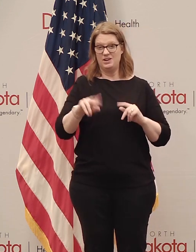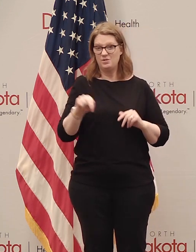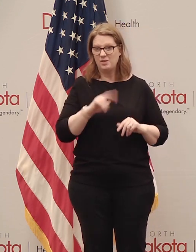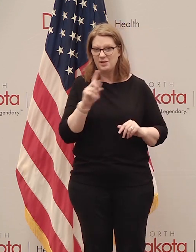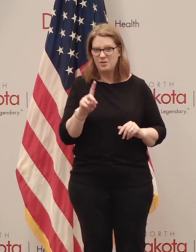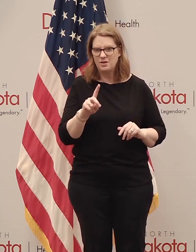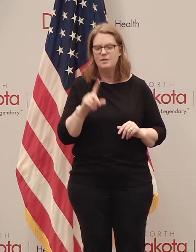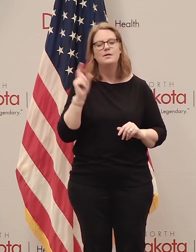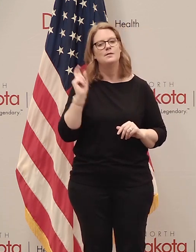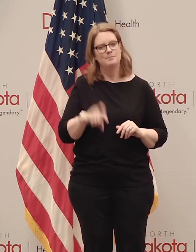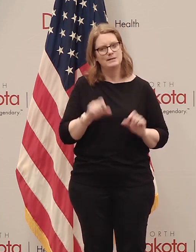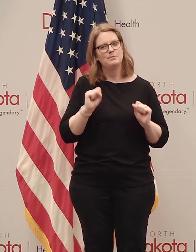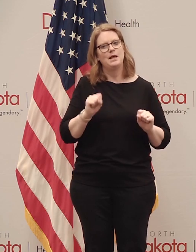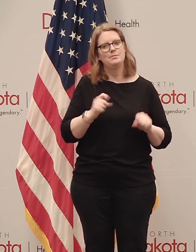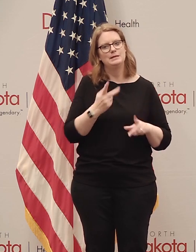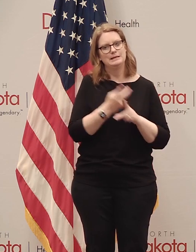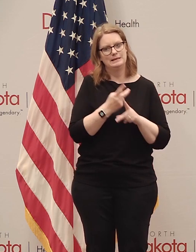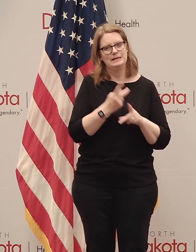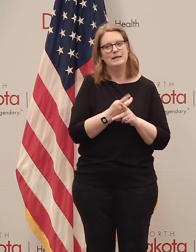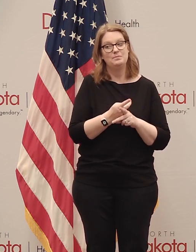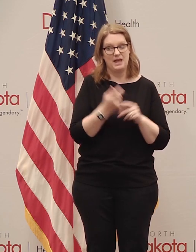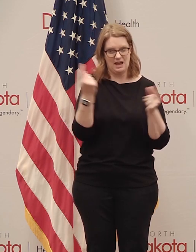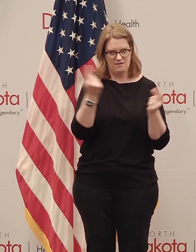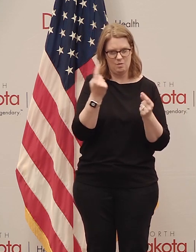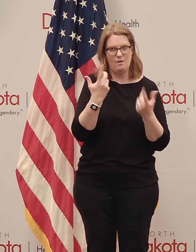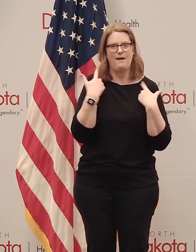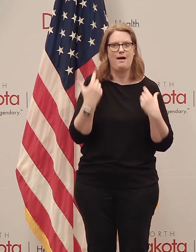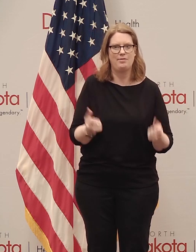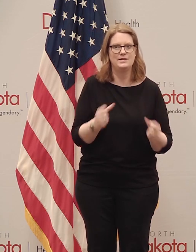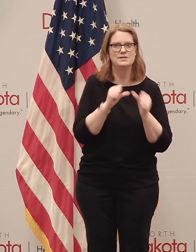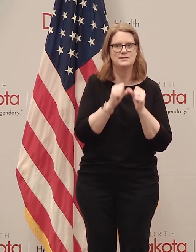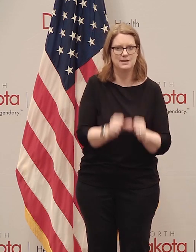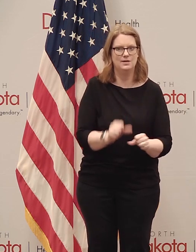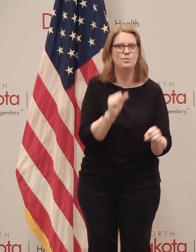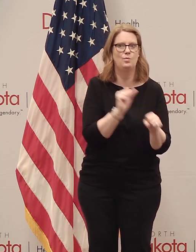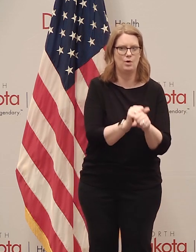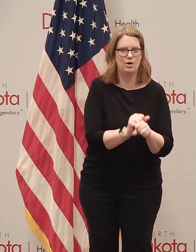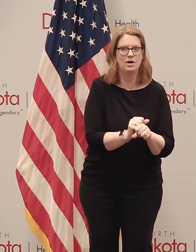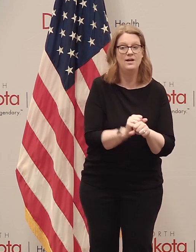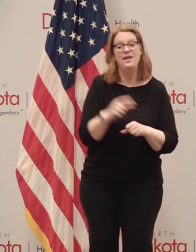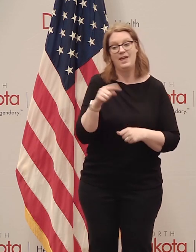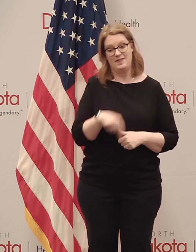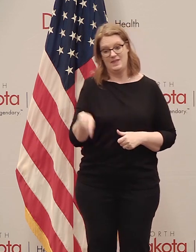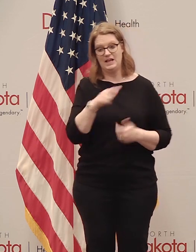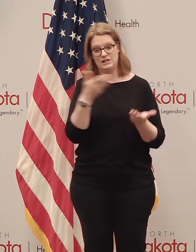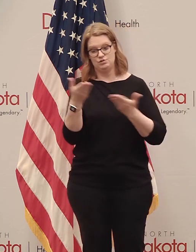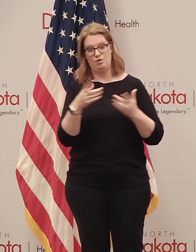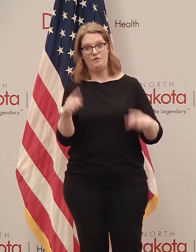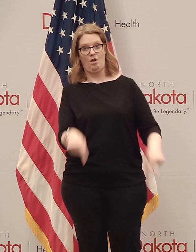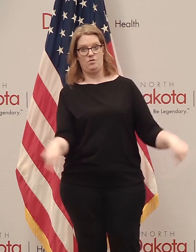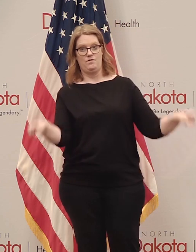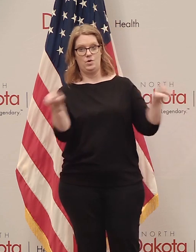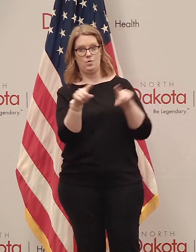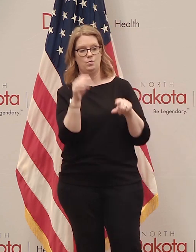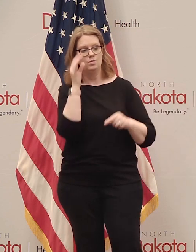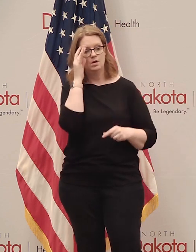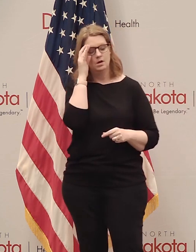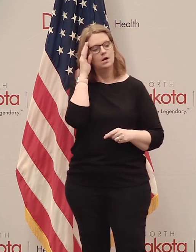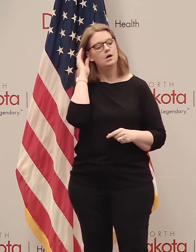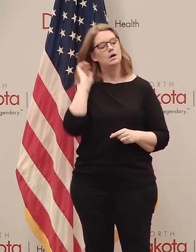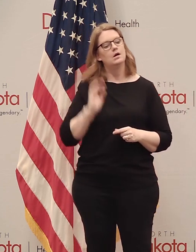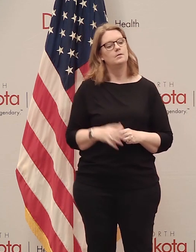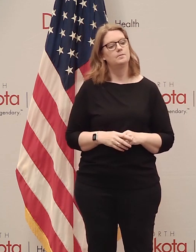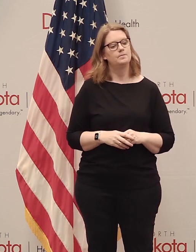able to keep all of our team members healthy so that they can be serving all of you. And